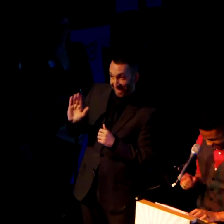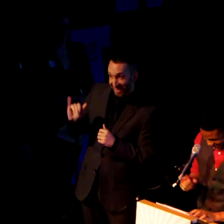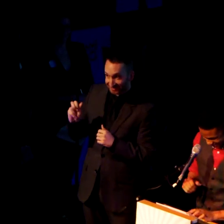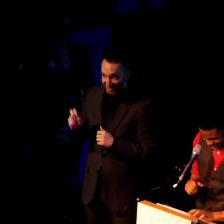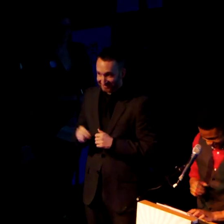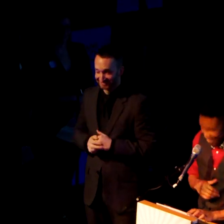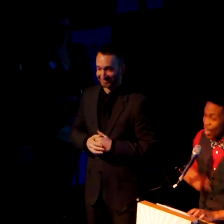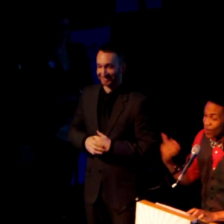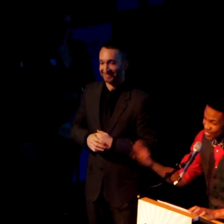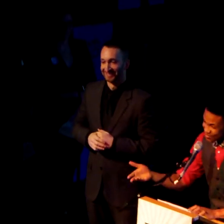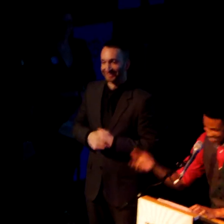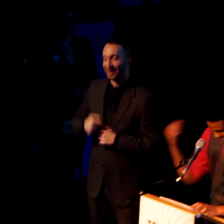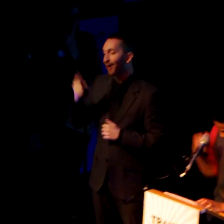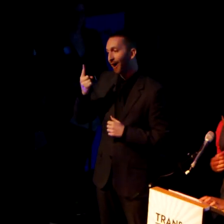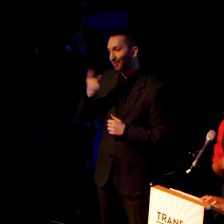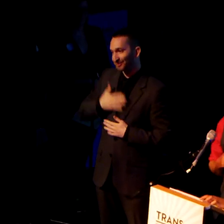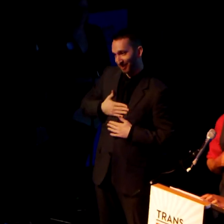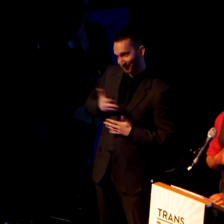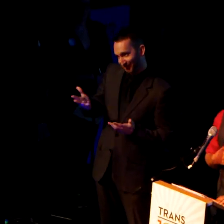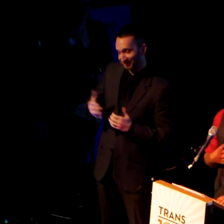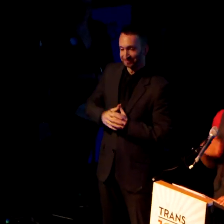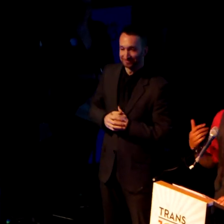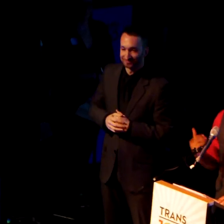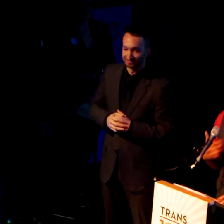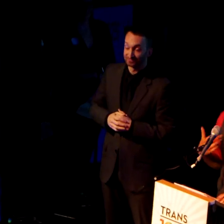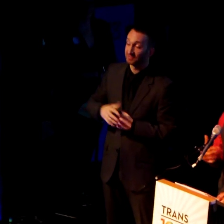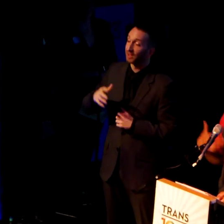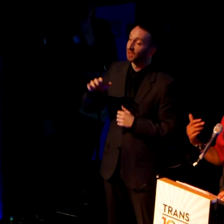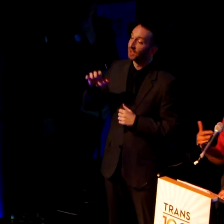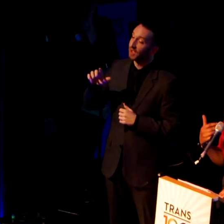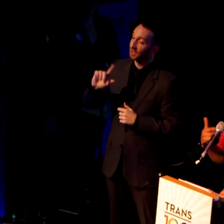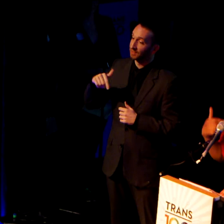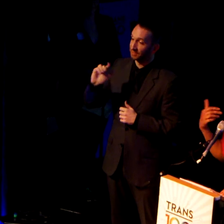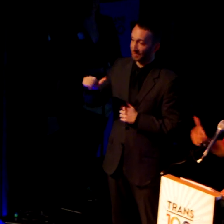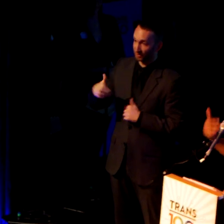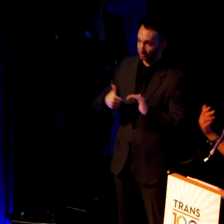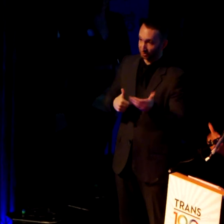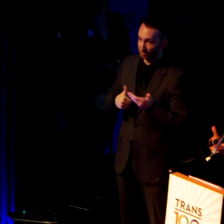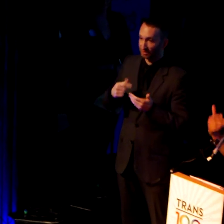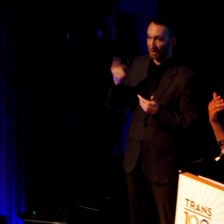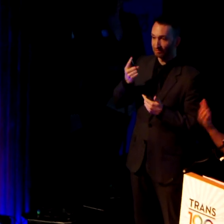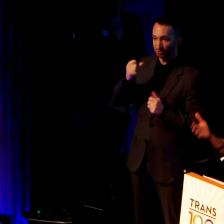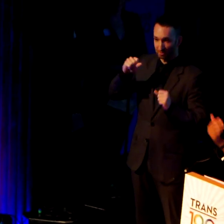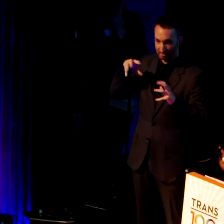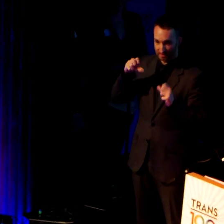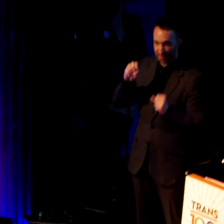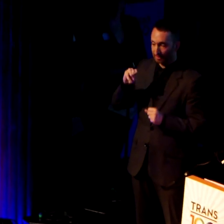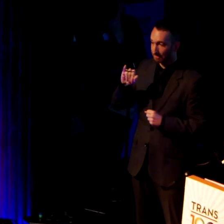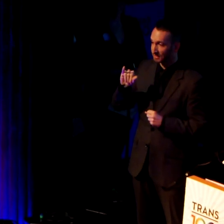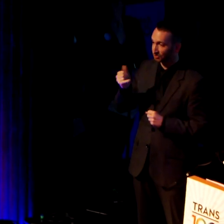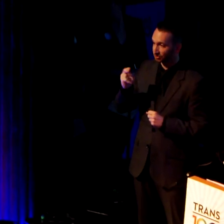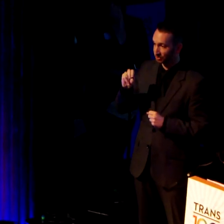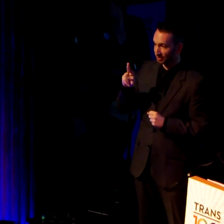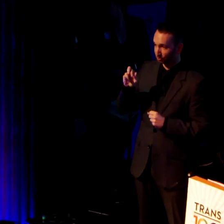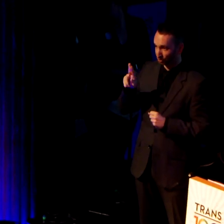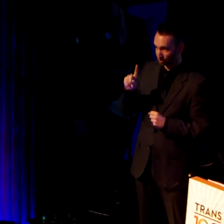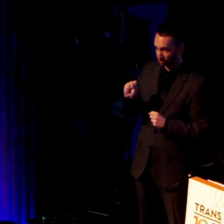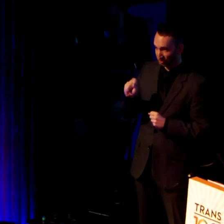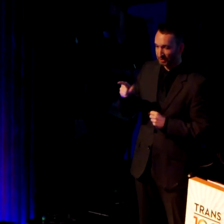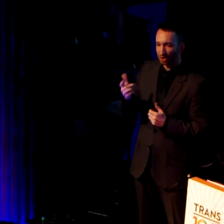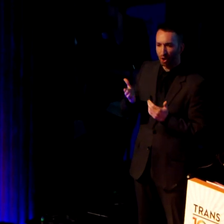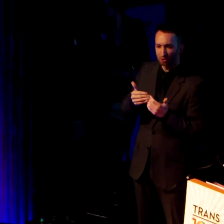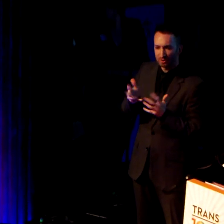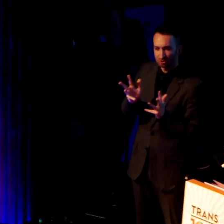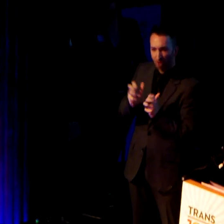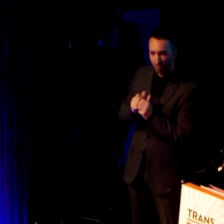Janet. Always a pleasure. And then I was introduced to the ever so amazing Miss Jen Richards. She was so